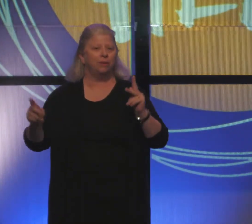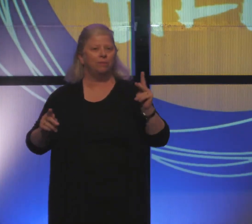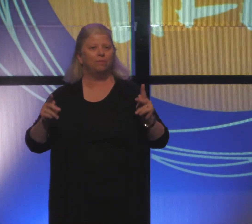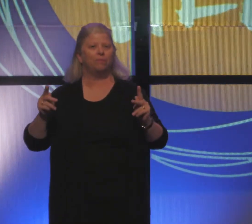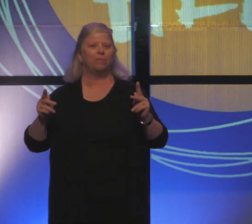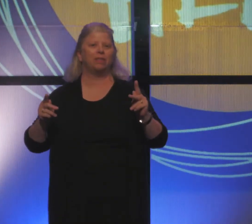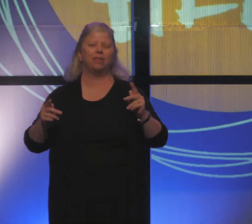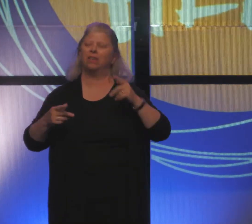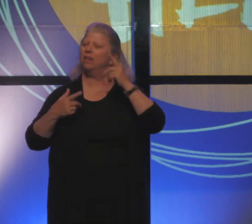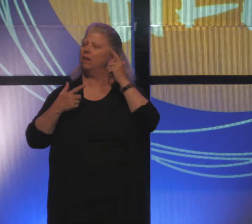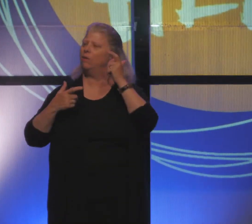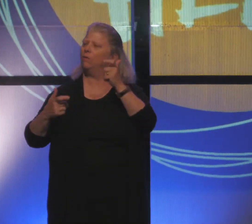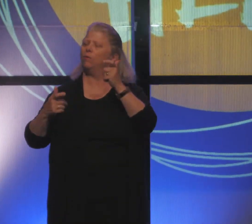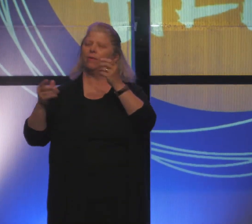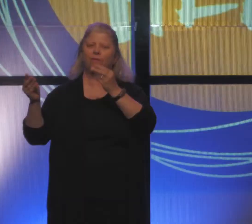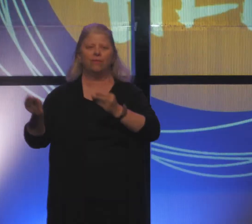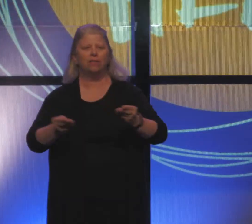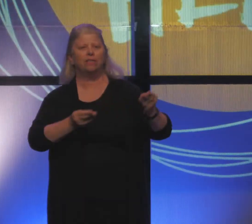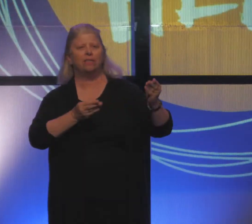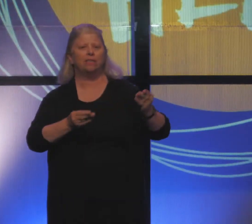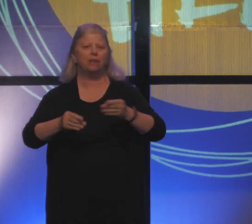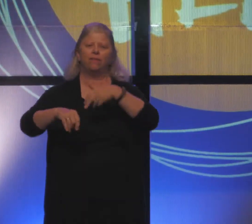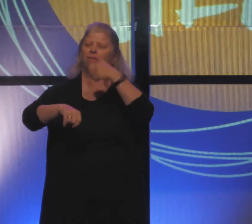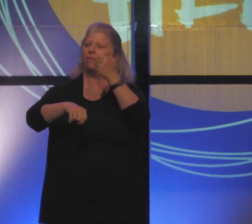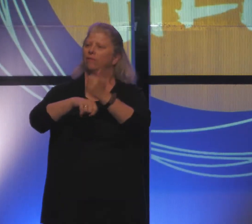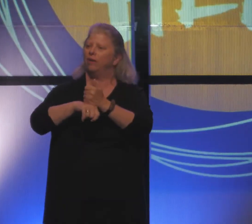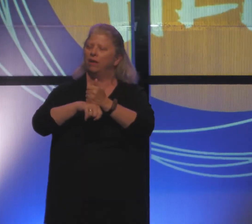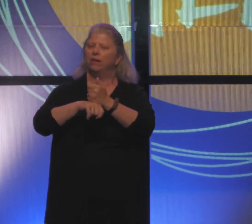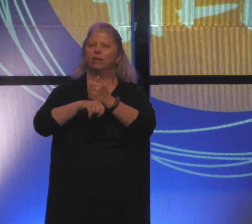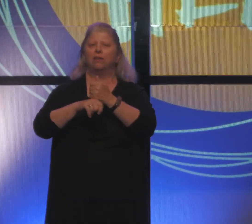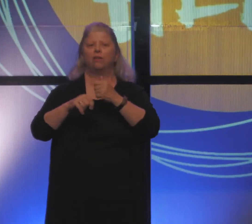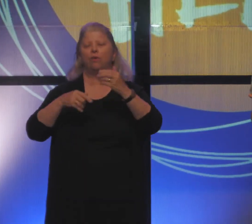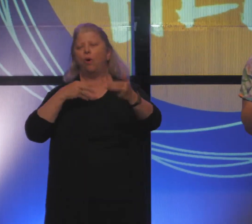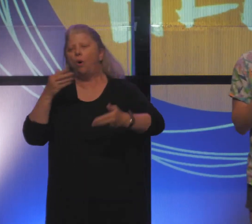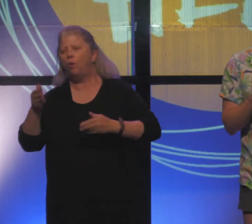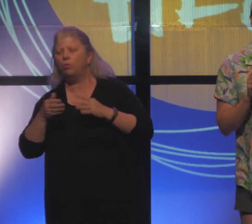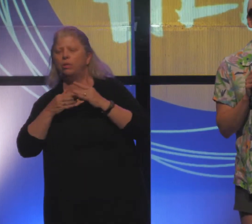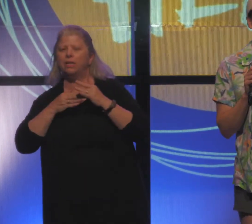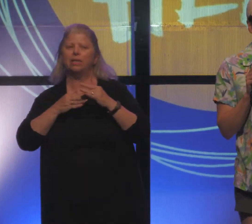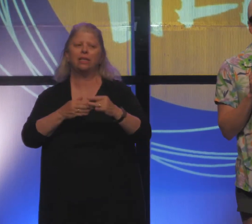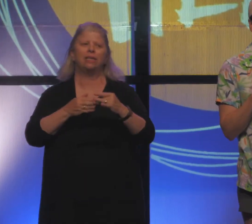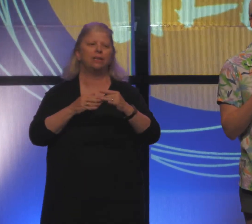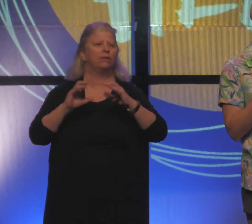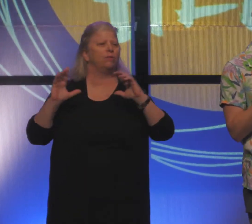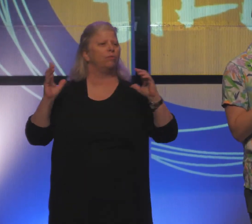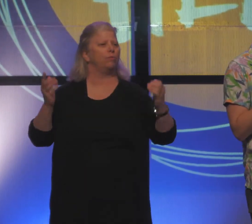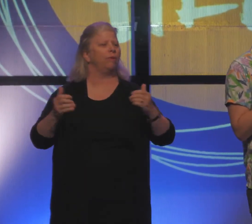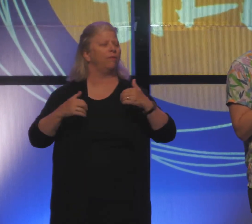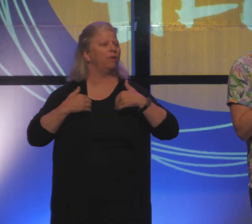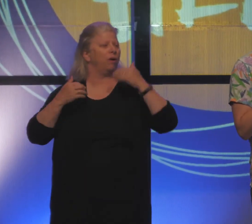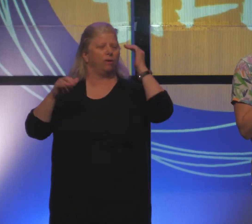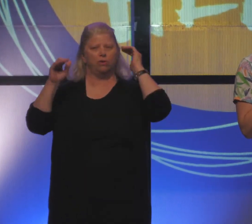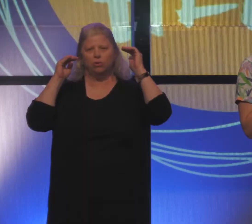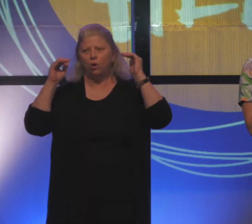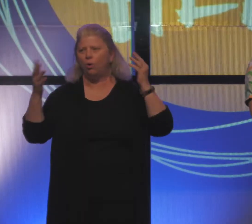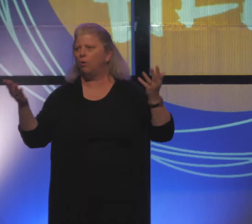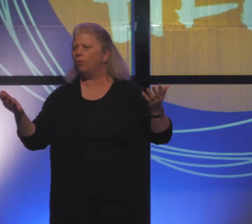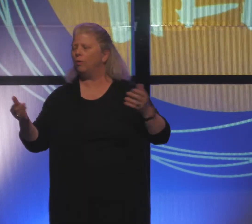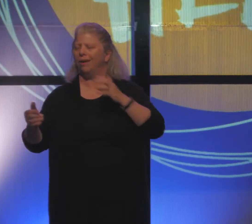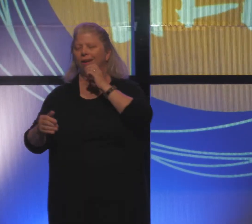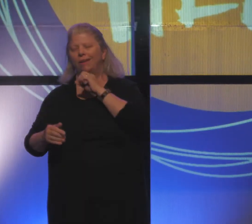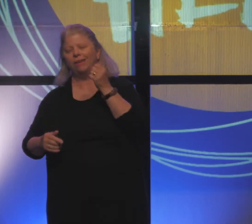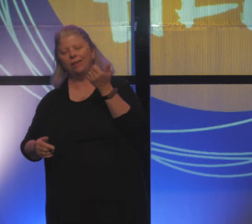who might be interested to form, facilitate, host, lead a group for young adults. So